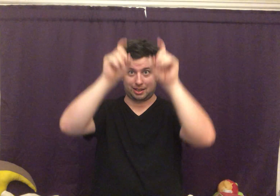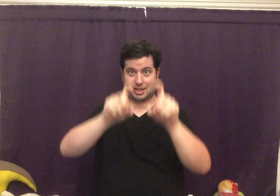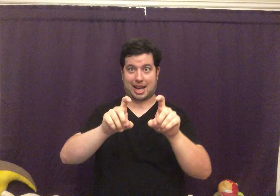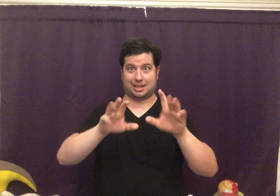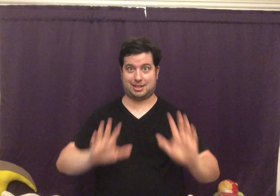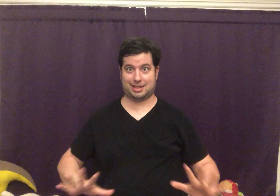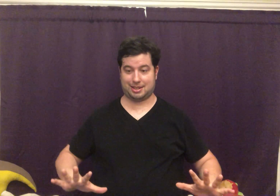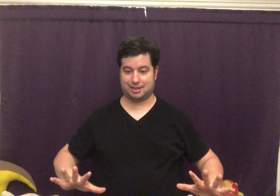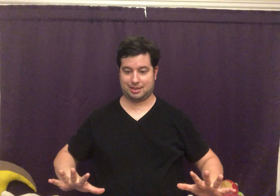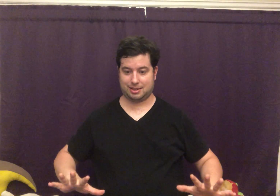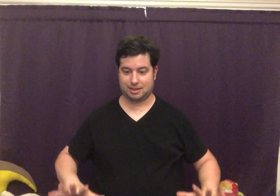Test.